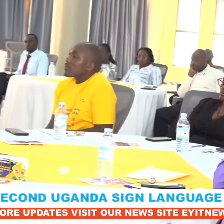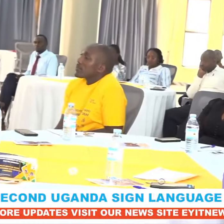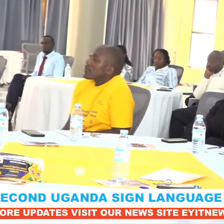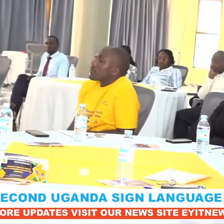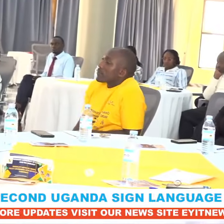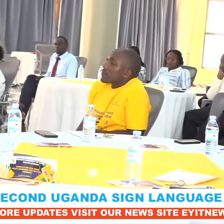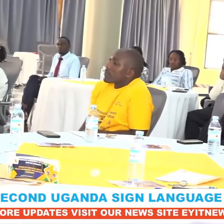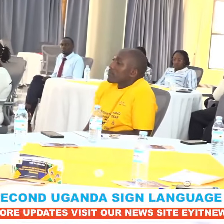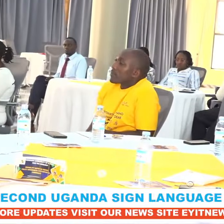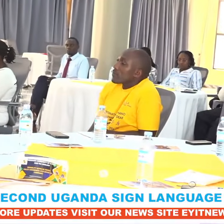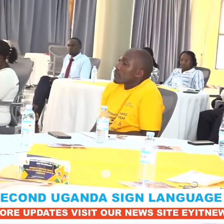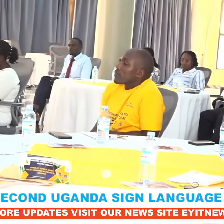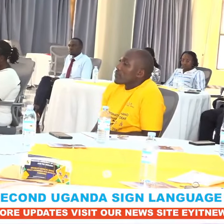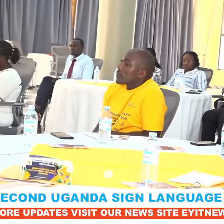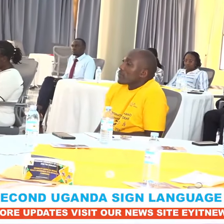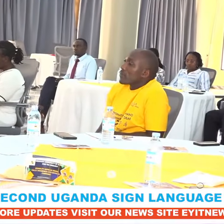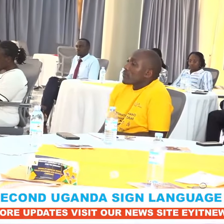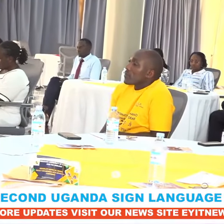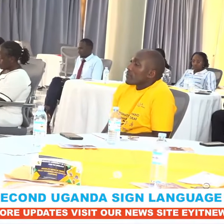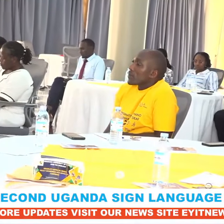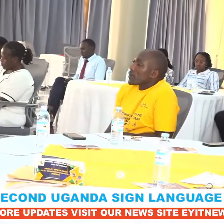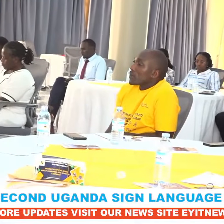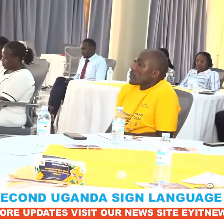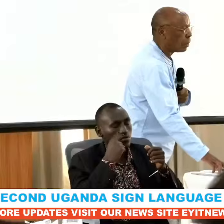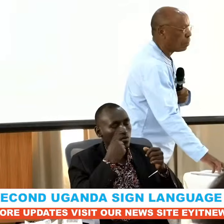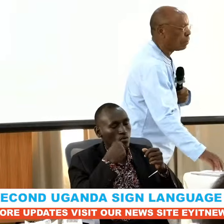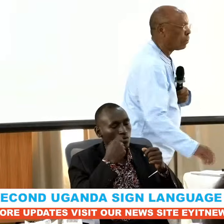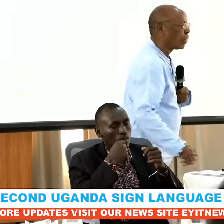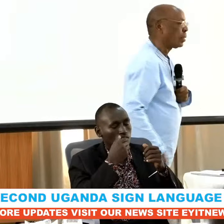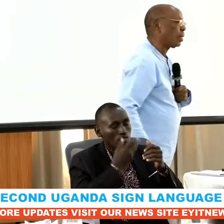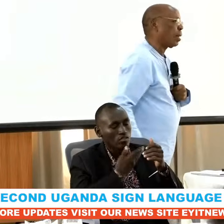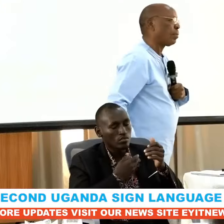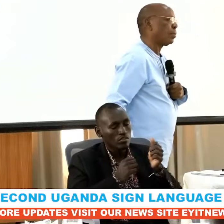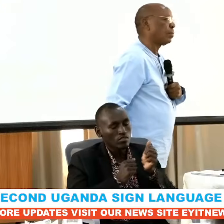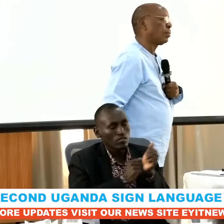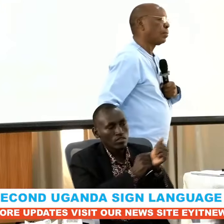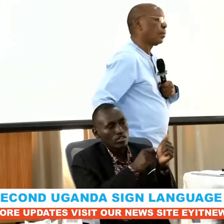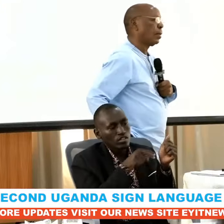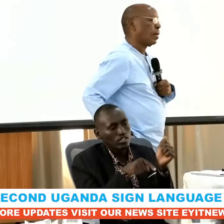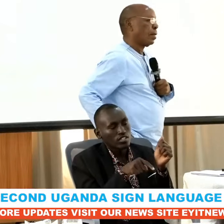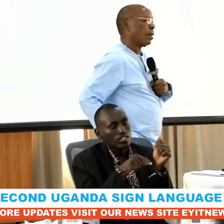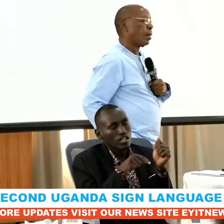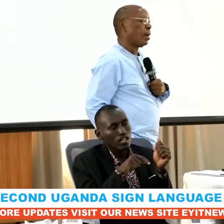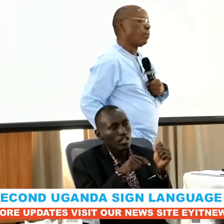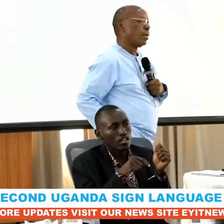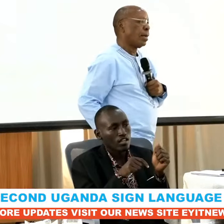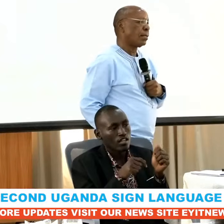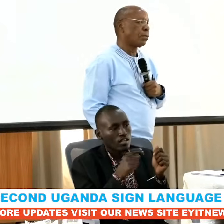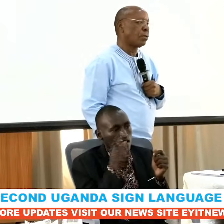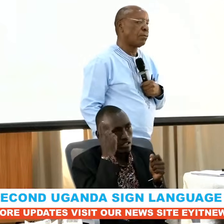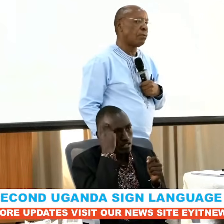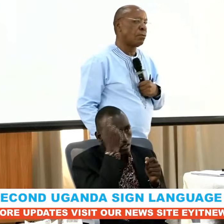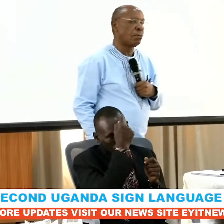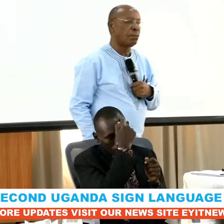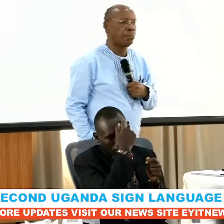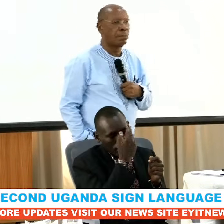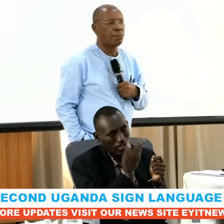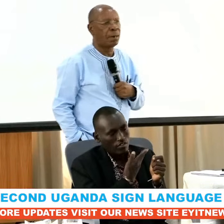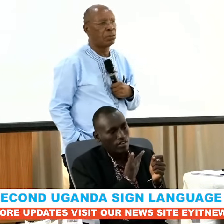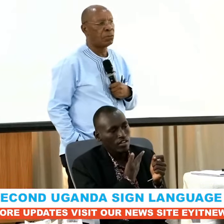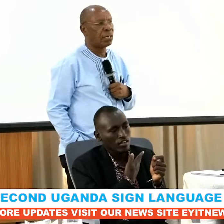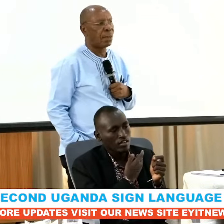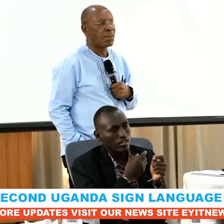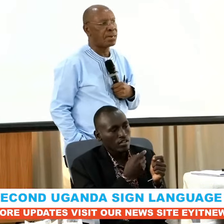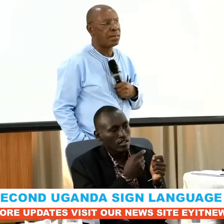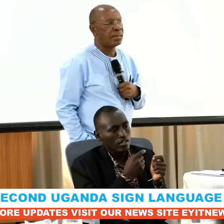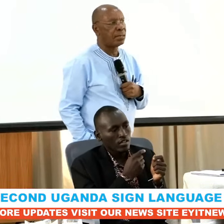For the information of those who may not have been following this up, government has a slot for